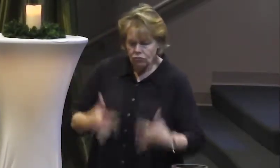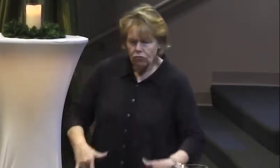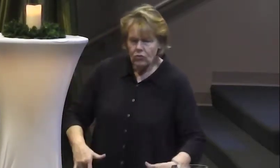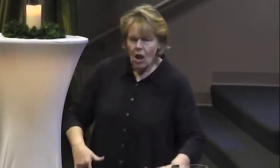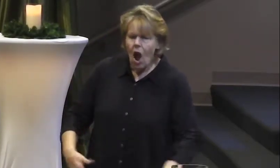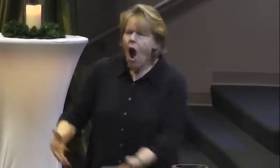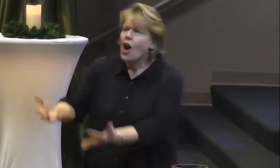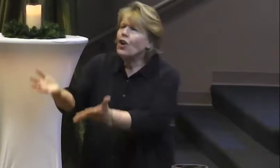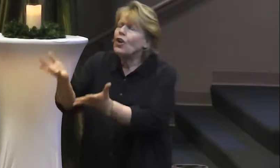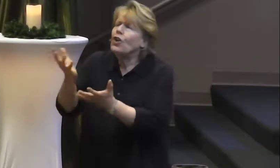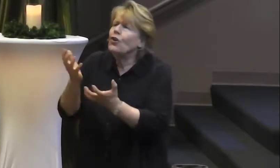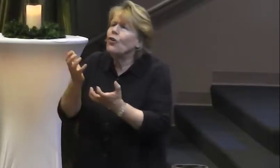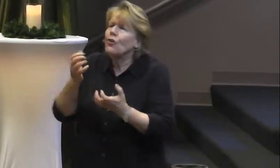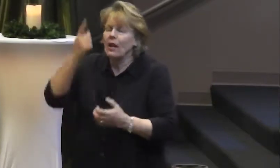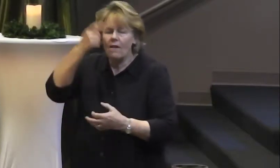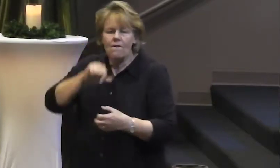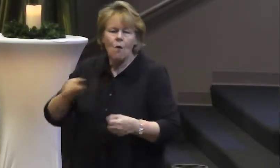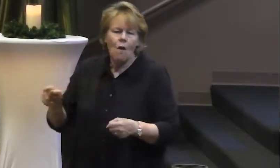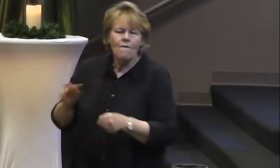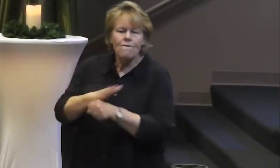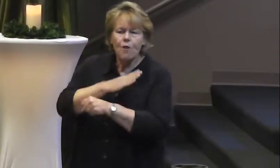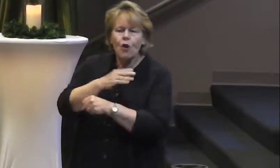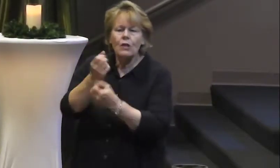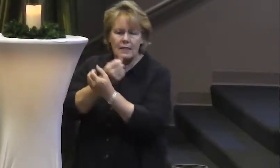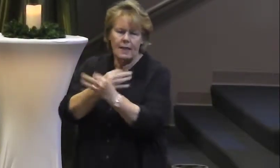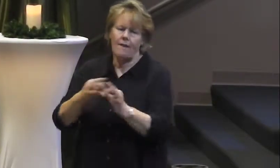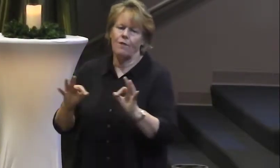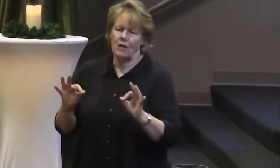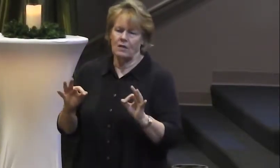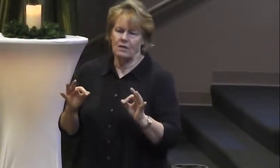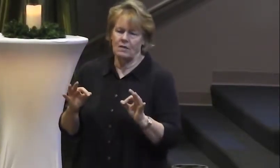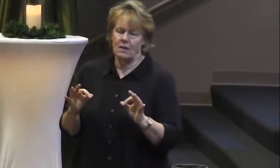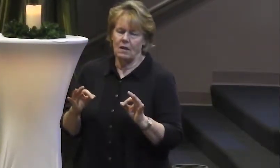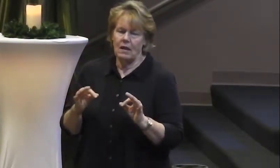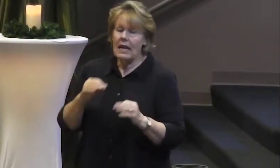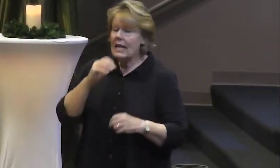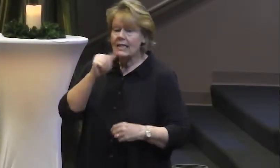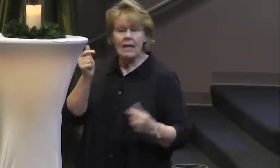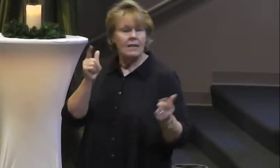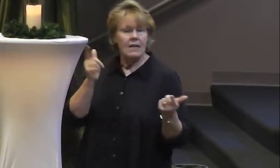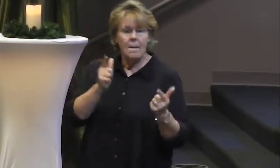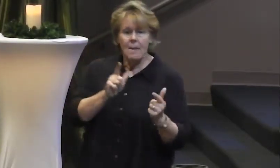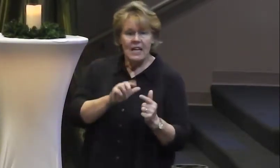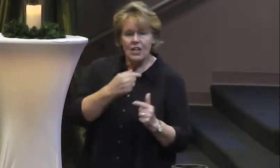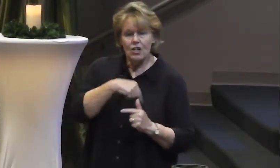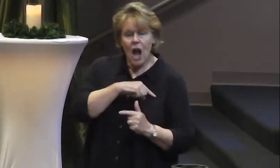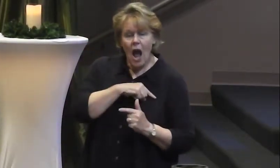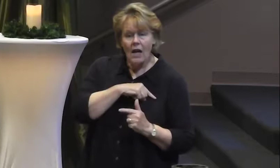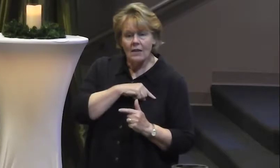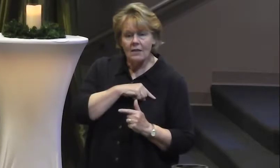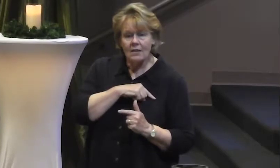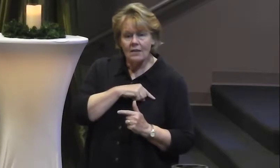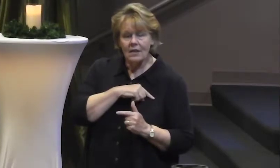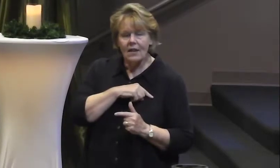full deliverance. And that's why waiting does not diminish us any more than waiting diminishes a pregnant